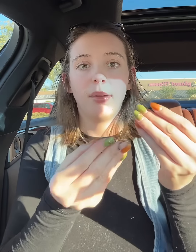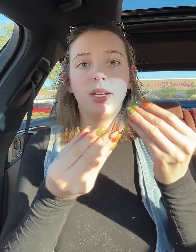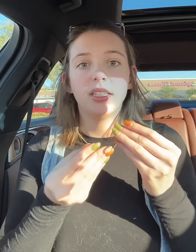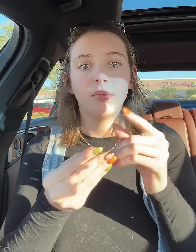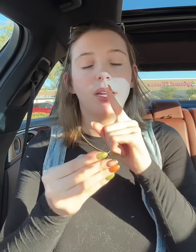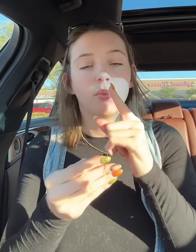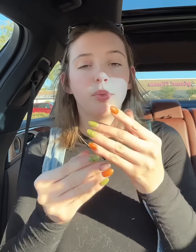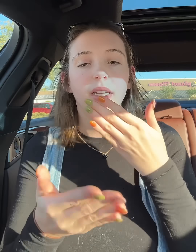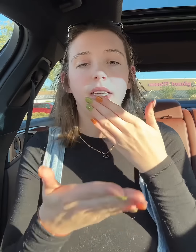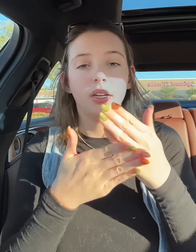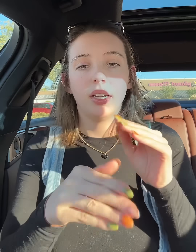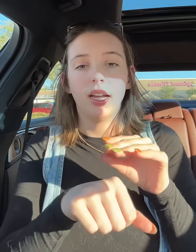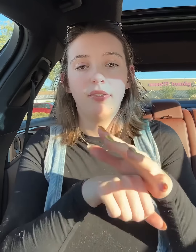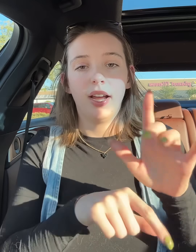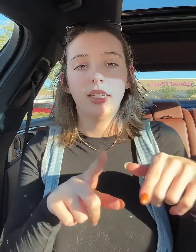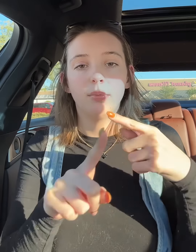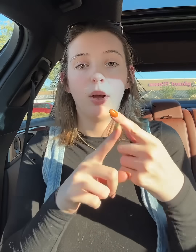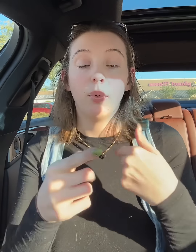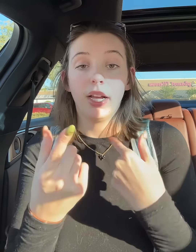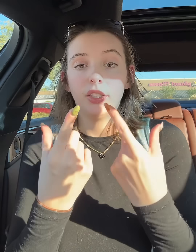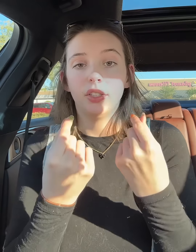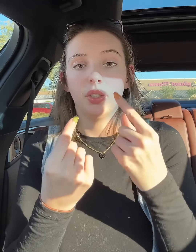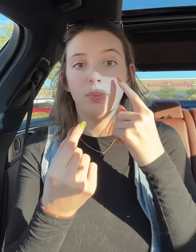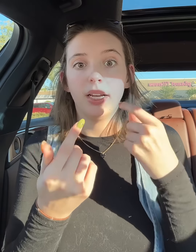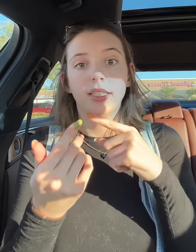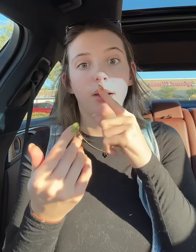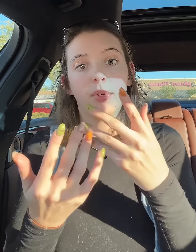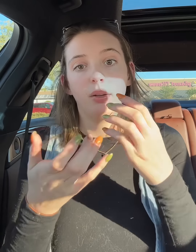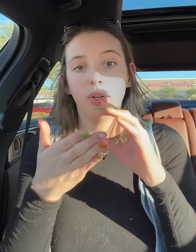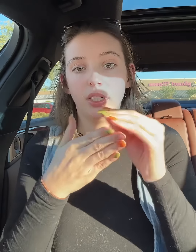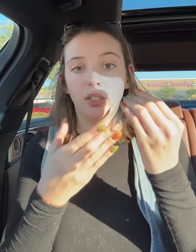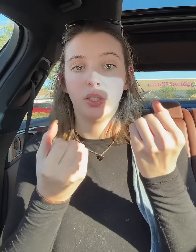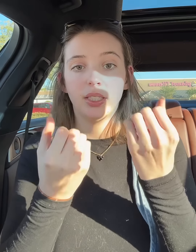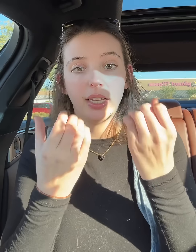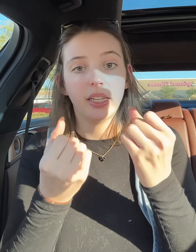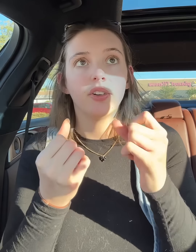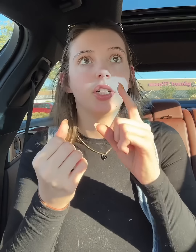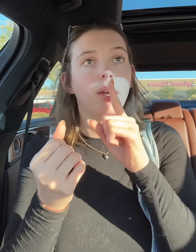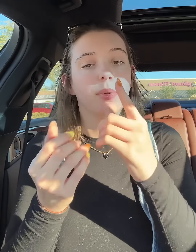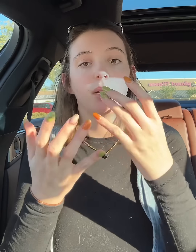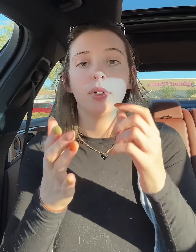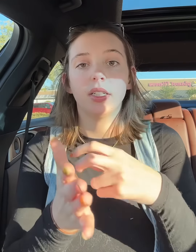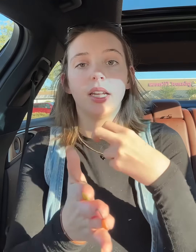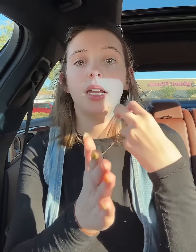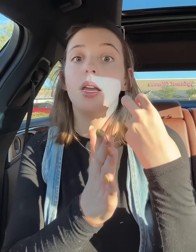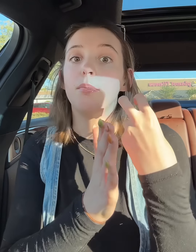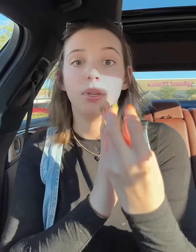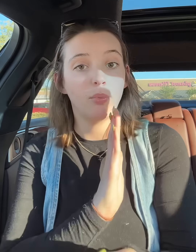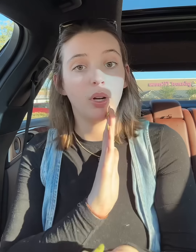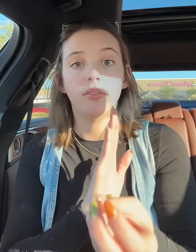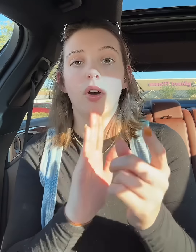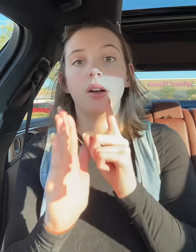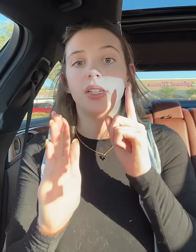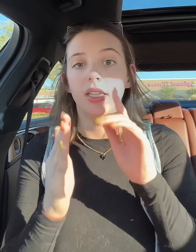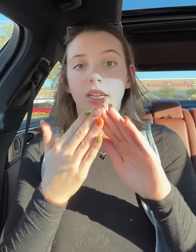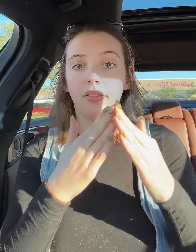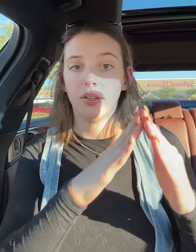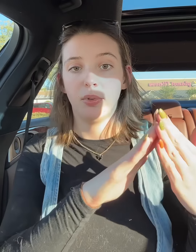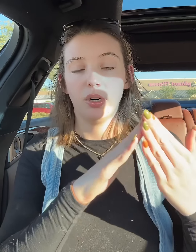me some really good advice about what I should do because I really wanted to learn sign language. I really wanted to be more involved in the deaf community. So